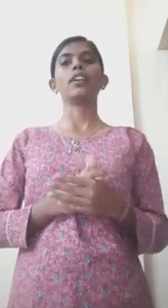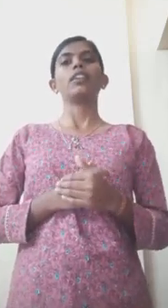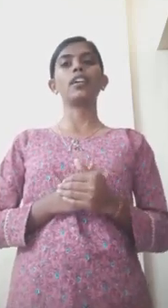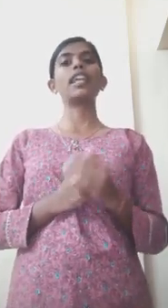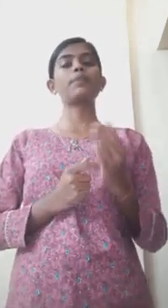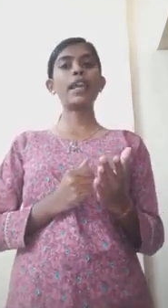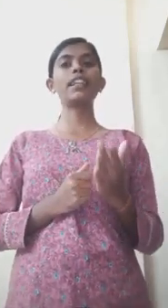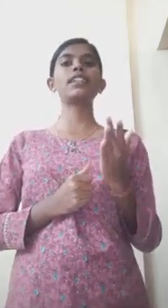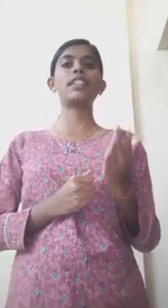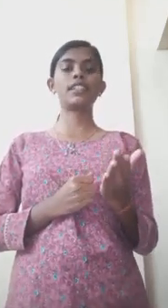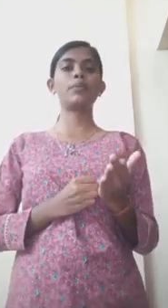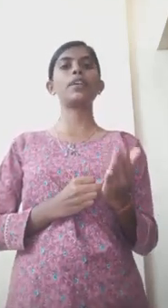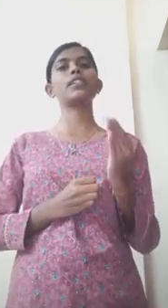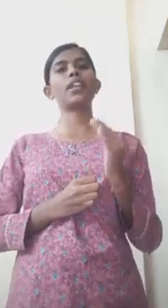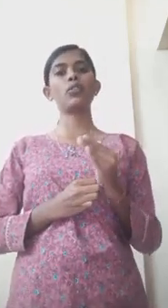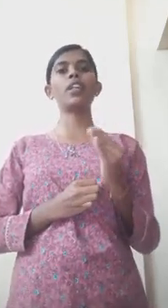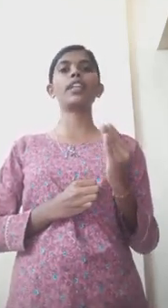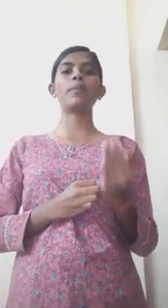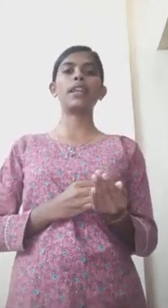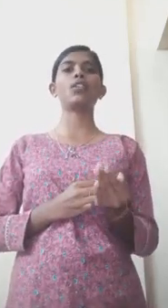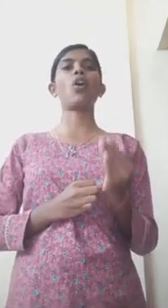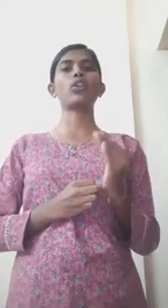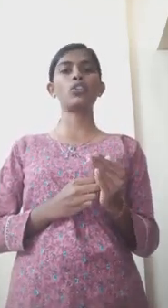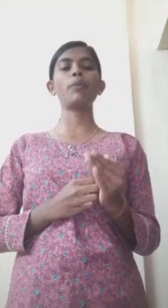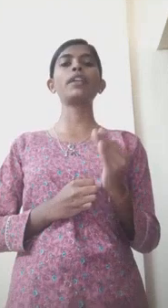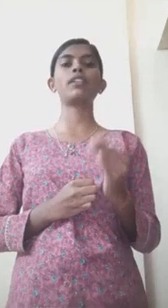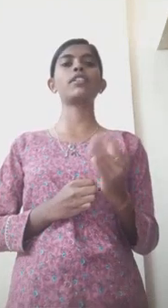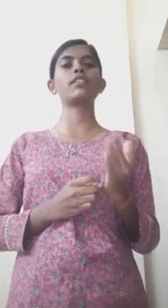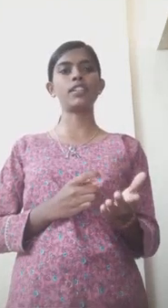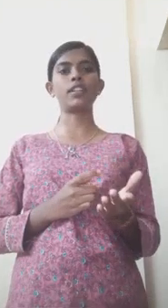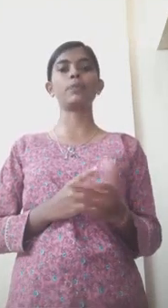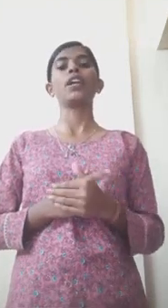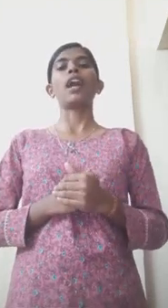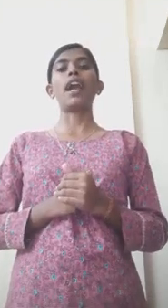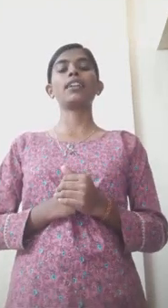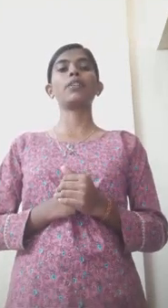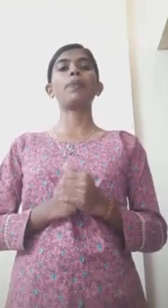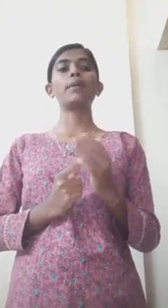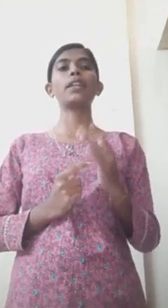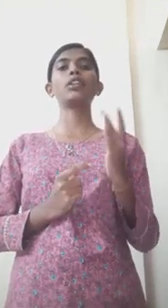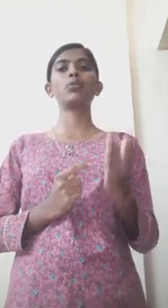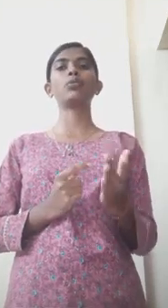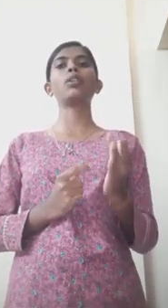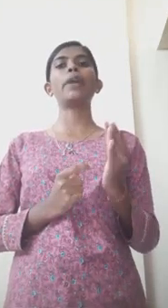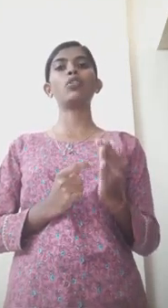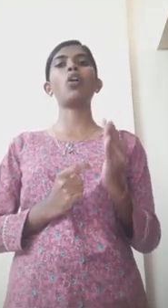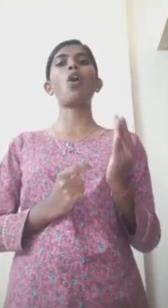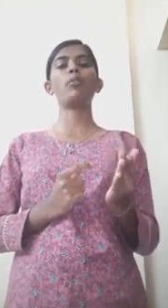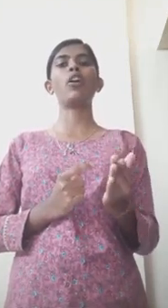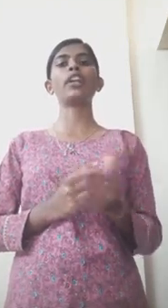The respiratory system is regulated by the autonomic nervous system and primarily through the medulla